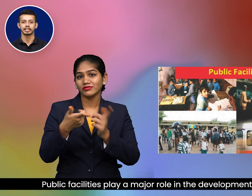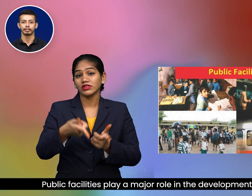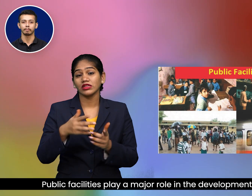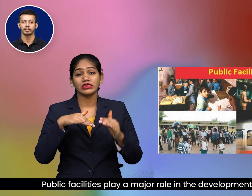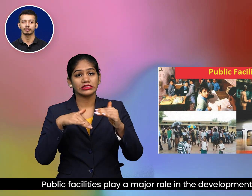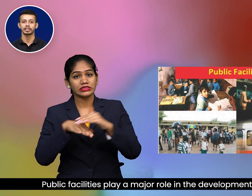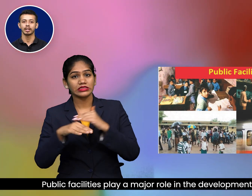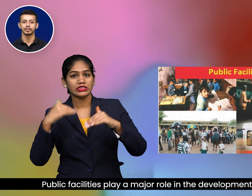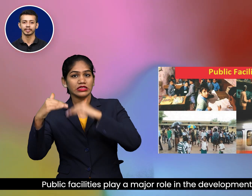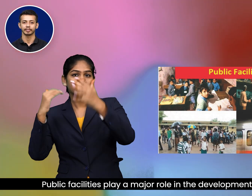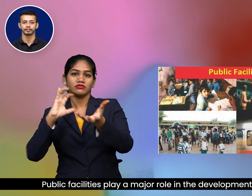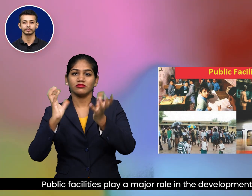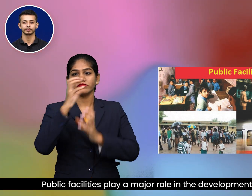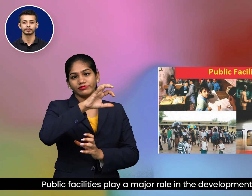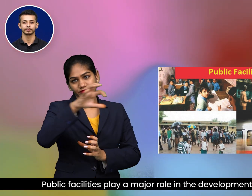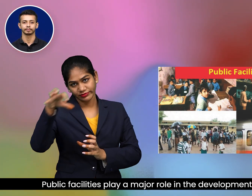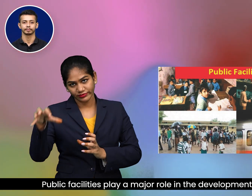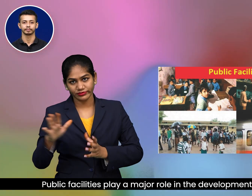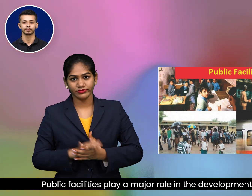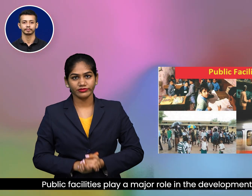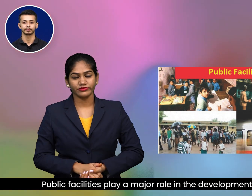in the development of the country.